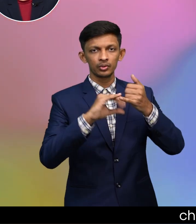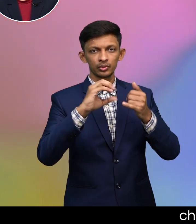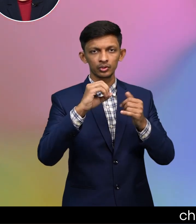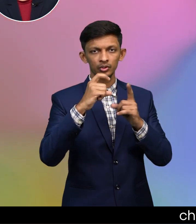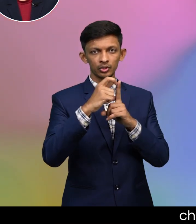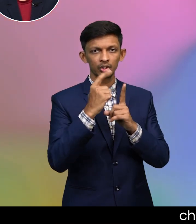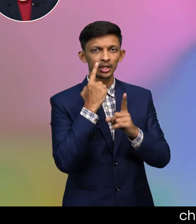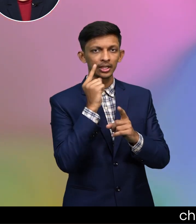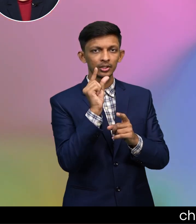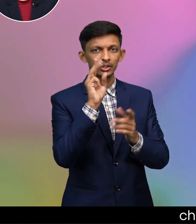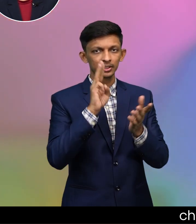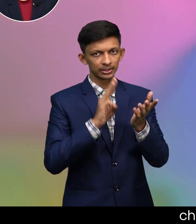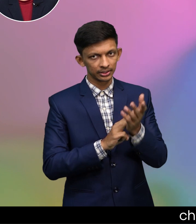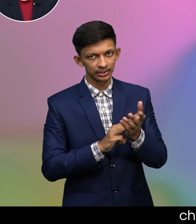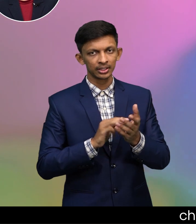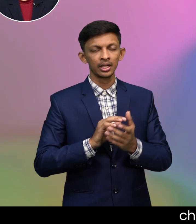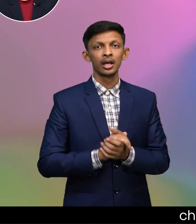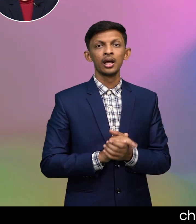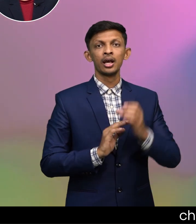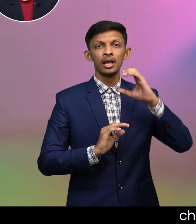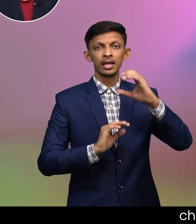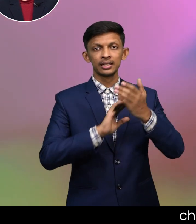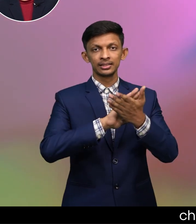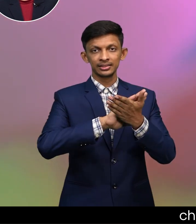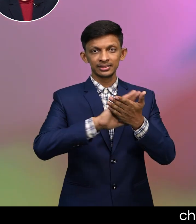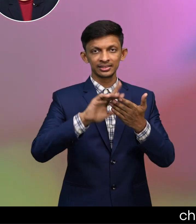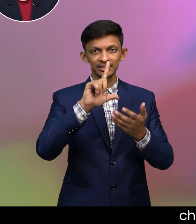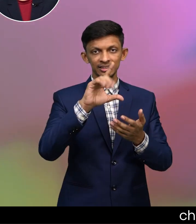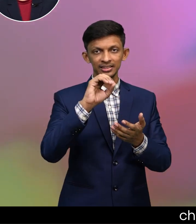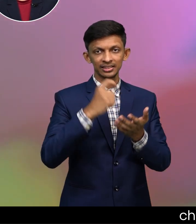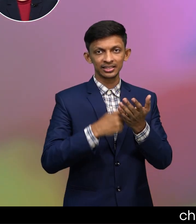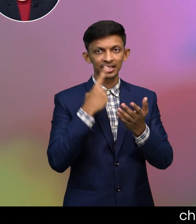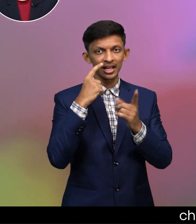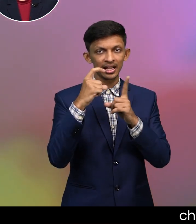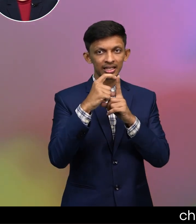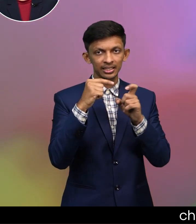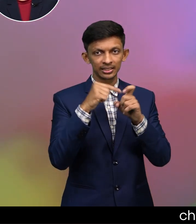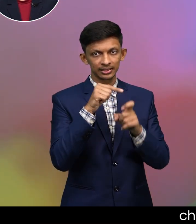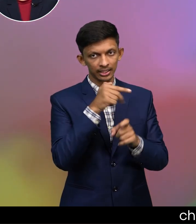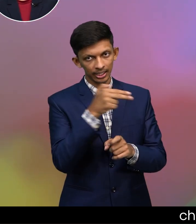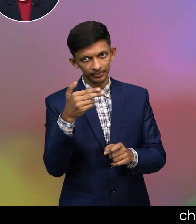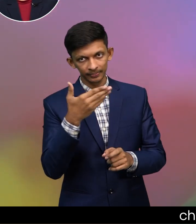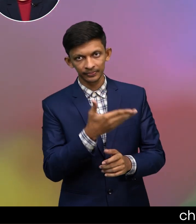hormones and oxalates, etc.